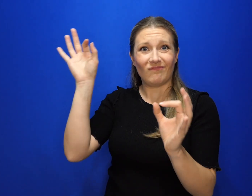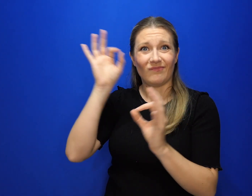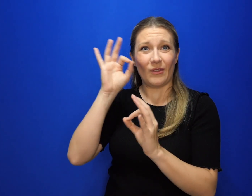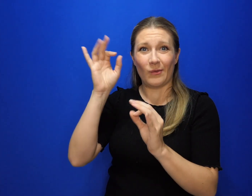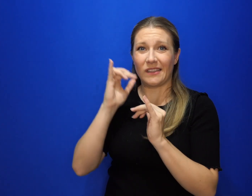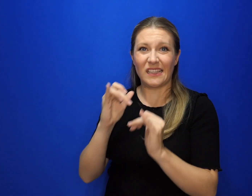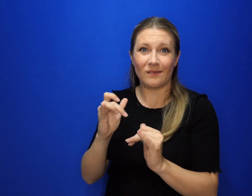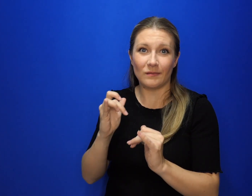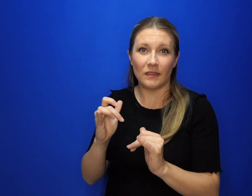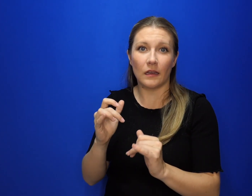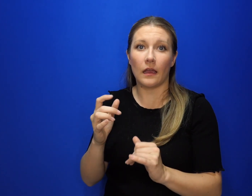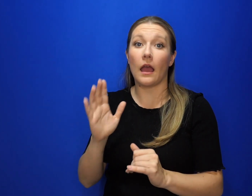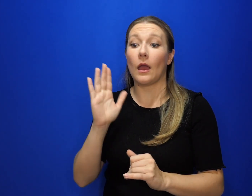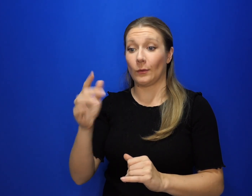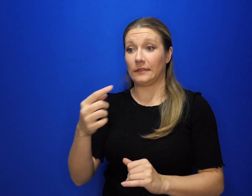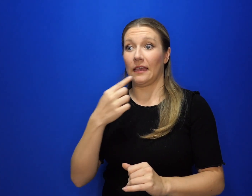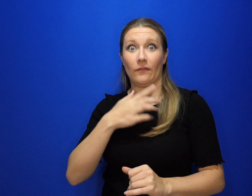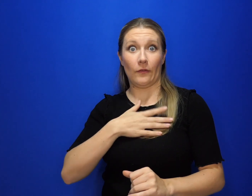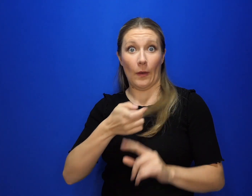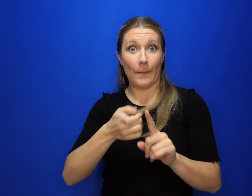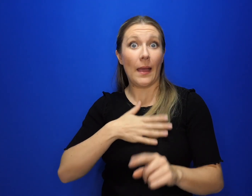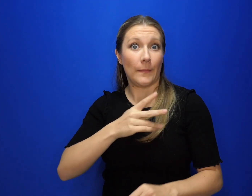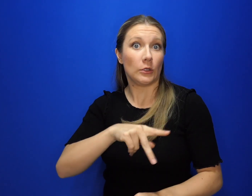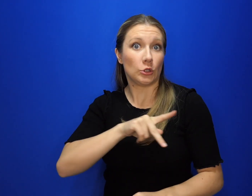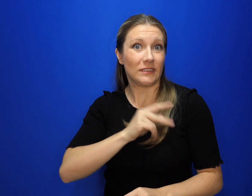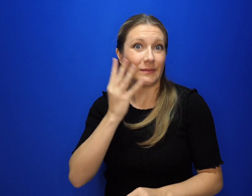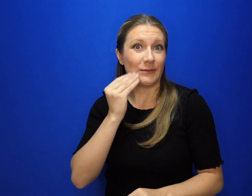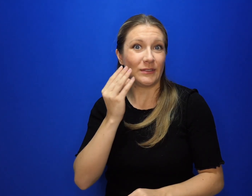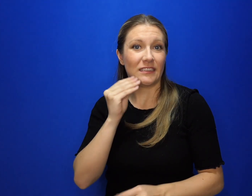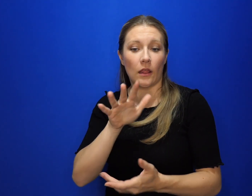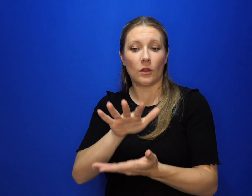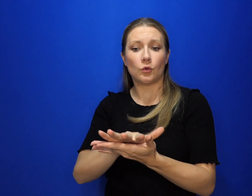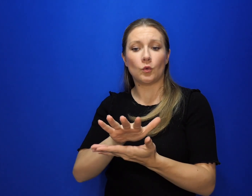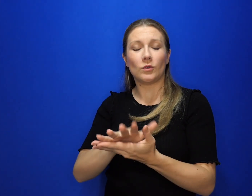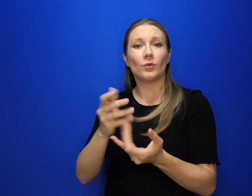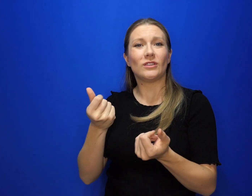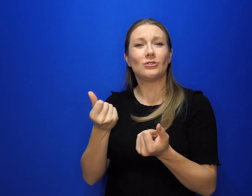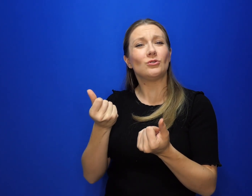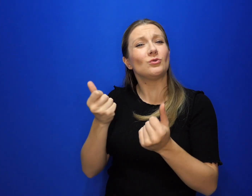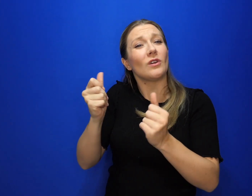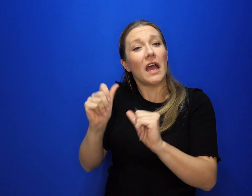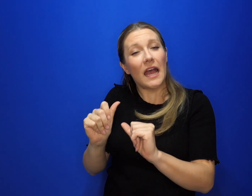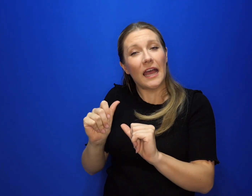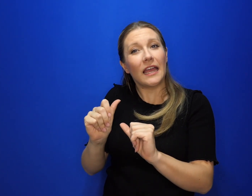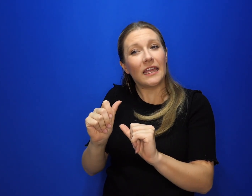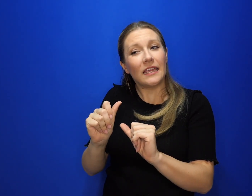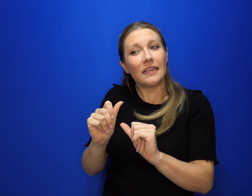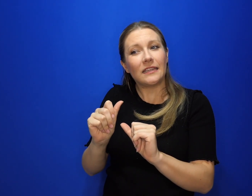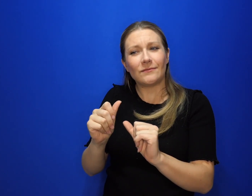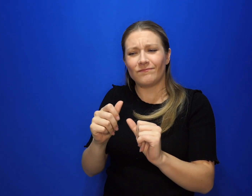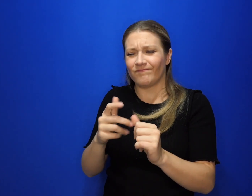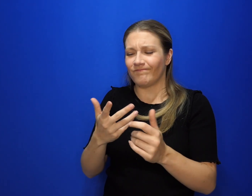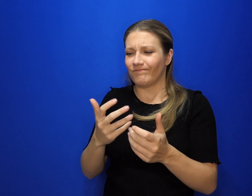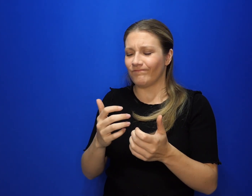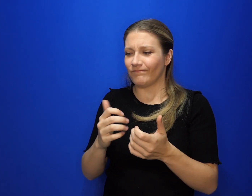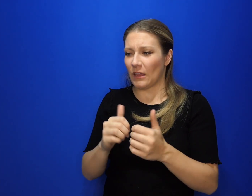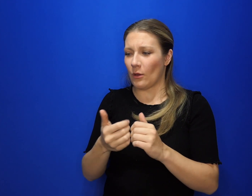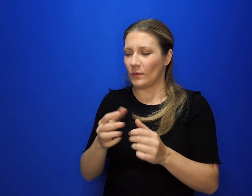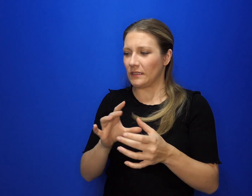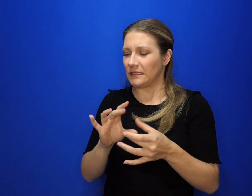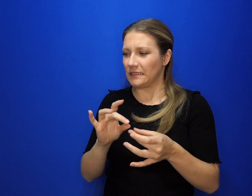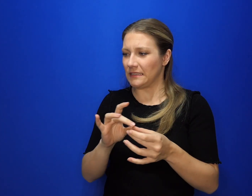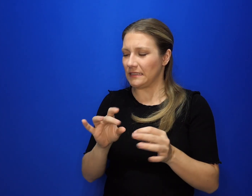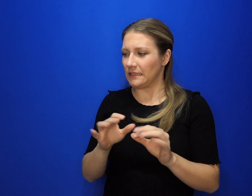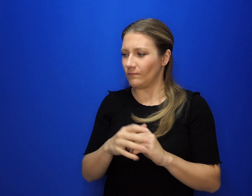anything either. And I will say from my own personal experience, the schools would try to, how do I mean